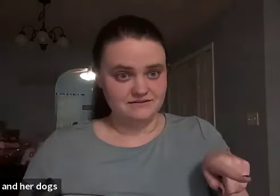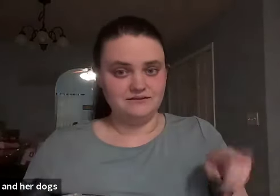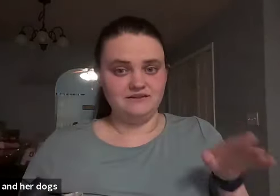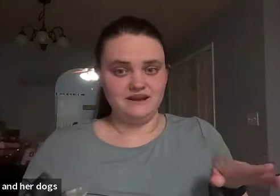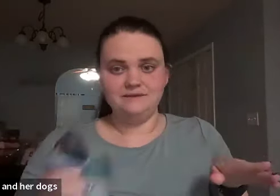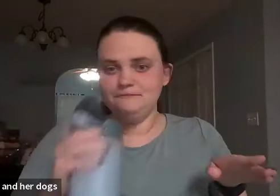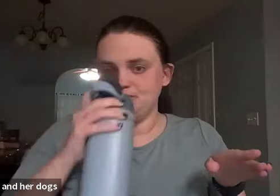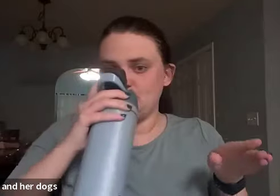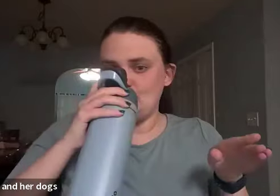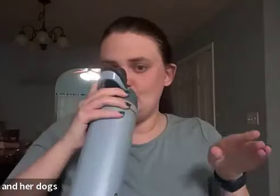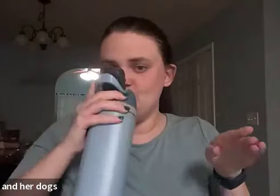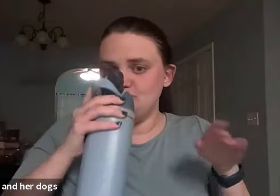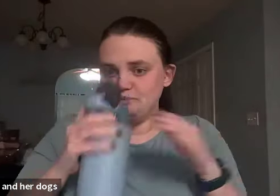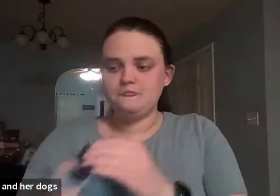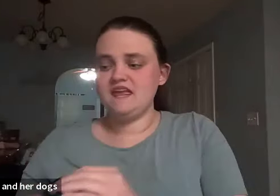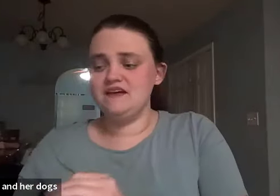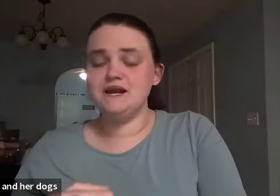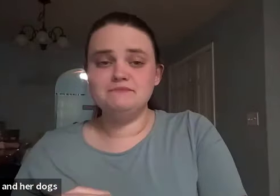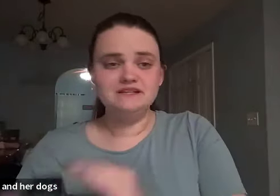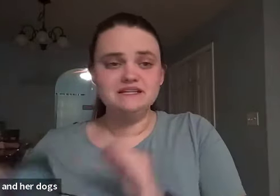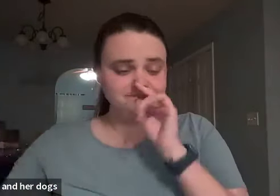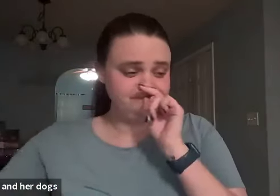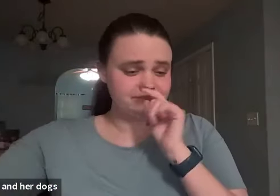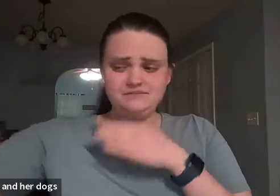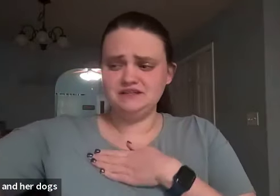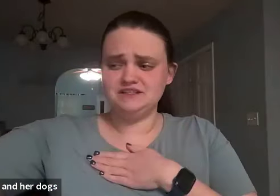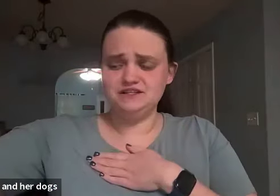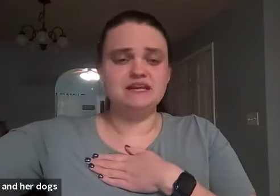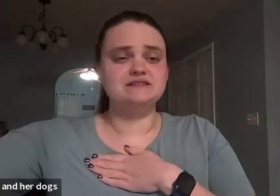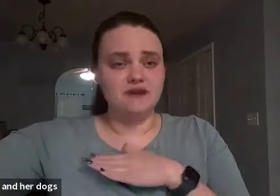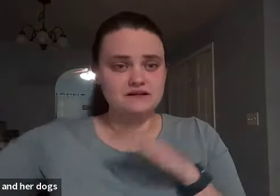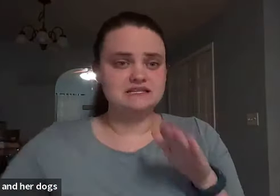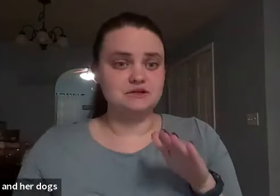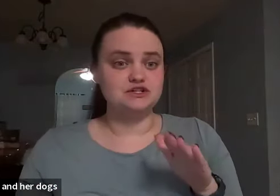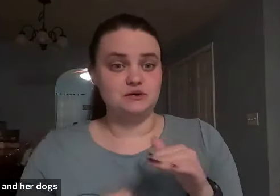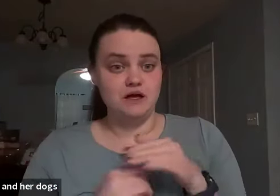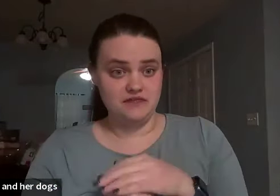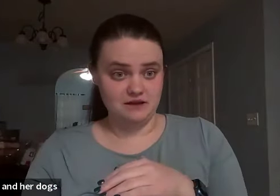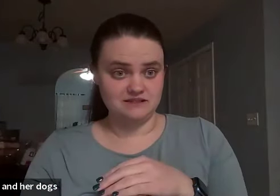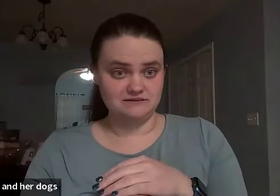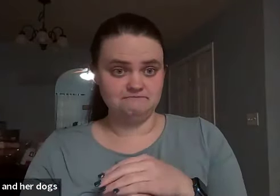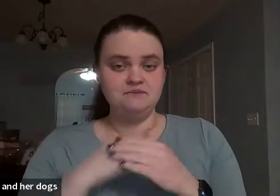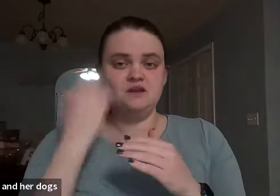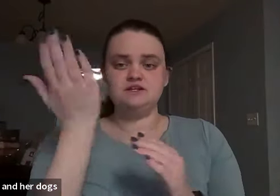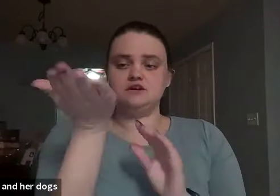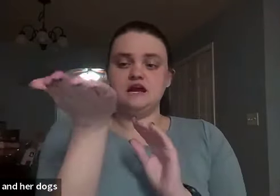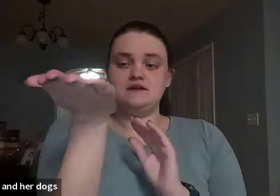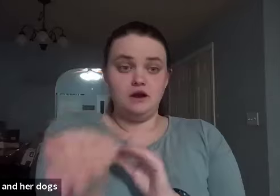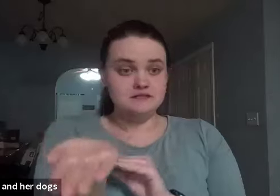million. Okay. And a million, excuse me, is very similar to 1,000. So you're going to have your